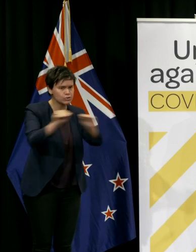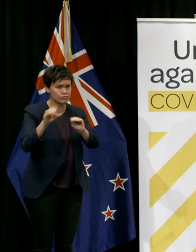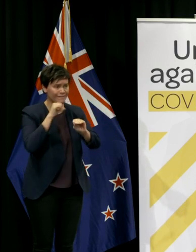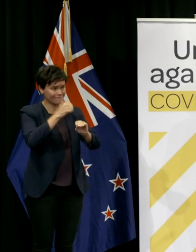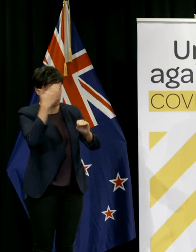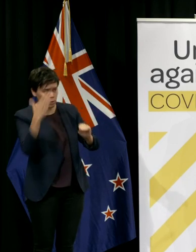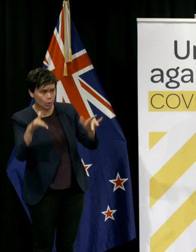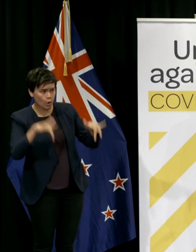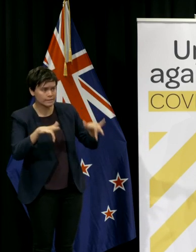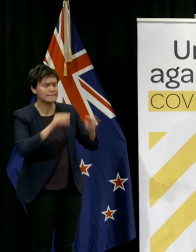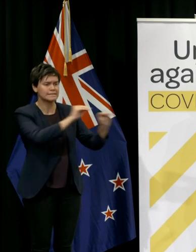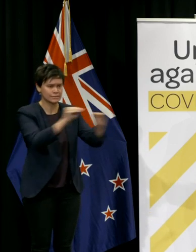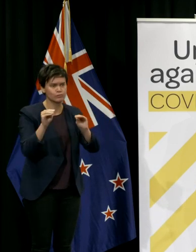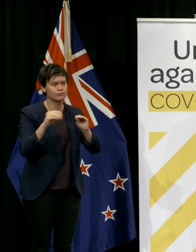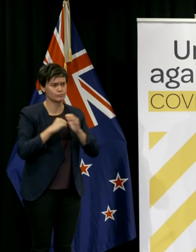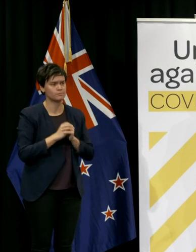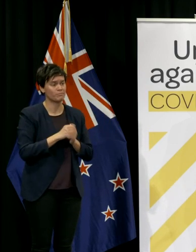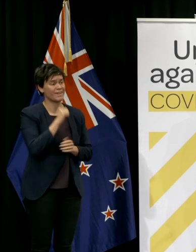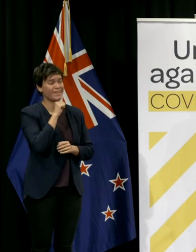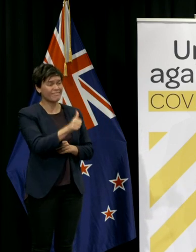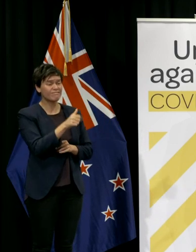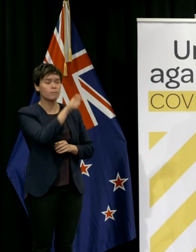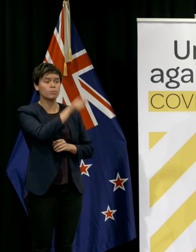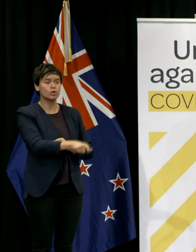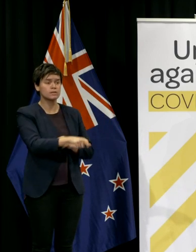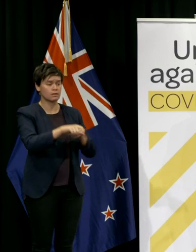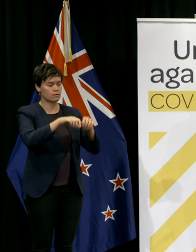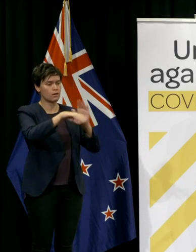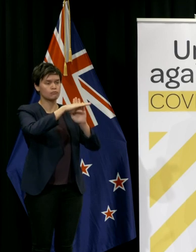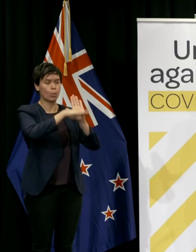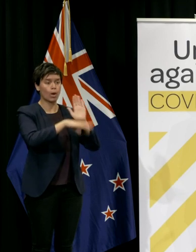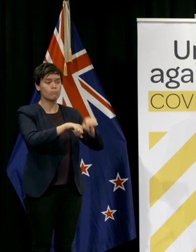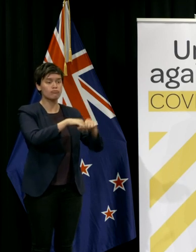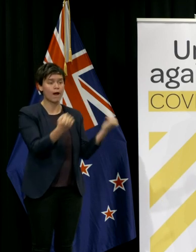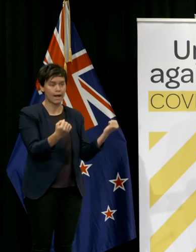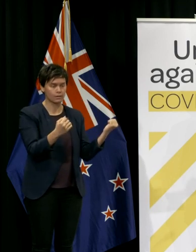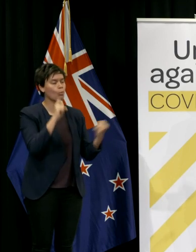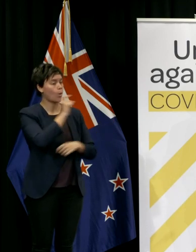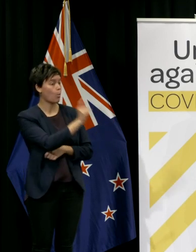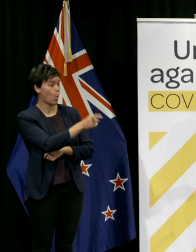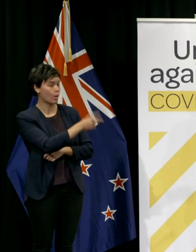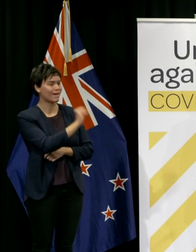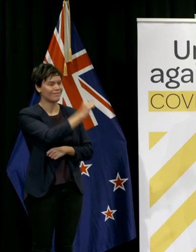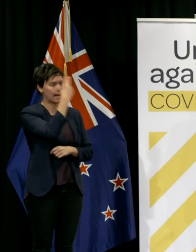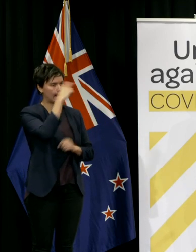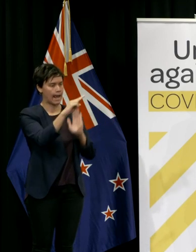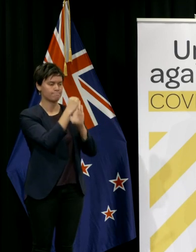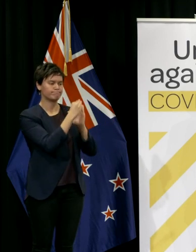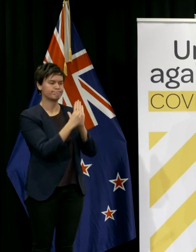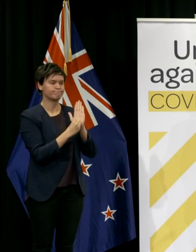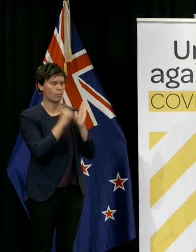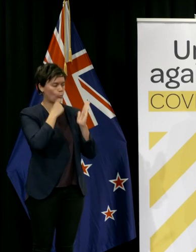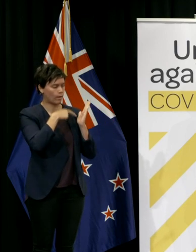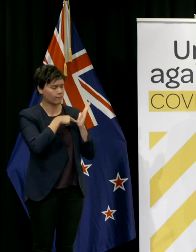people breach the requirements, they will be warned, and we'll keep a record of those people. If people do